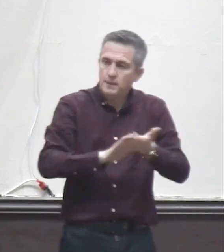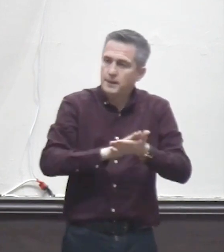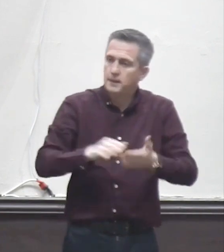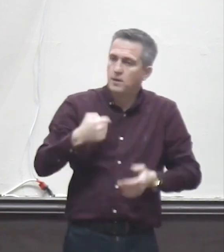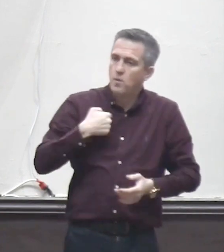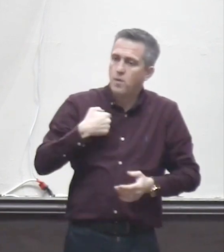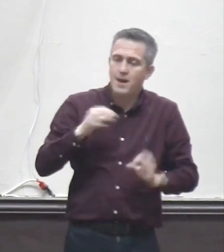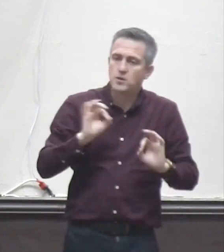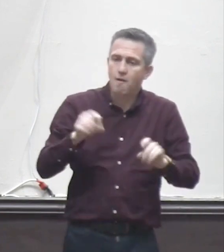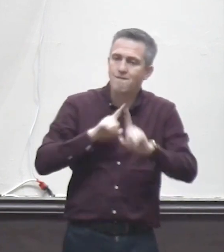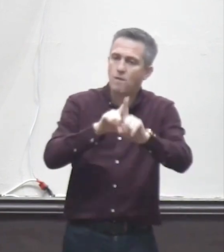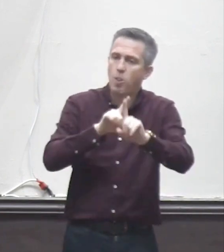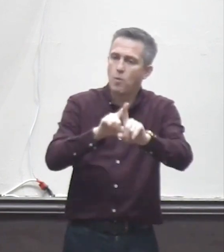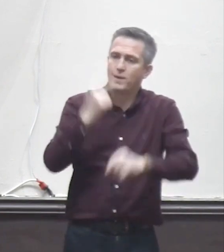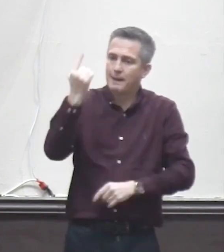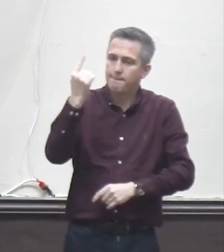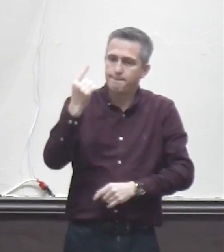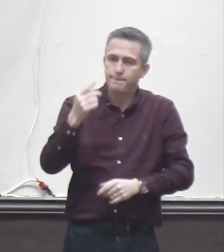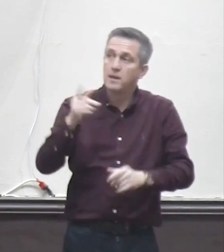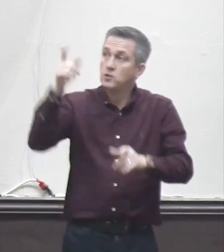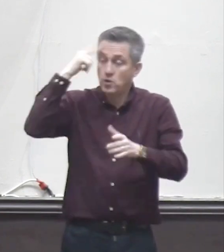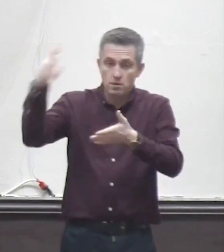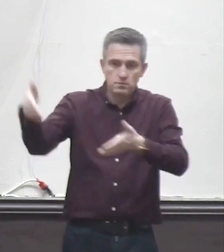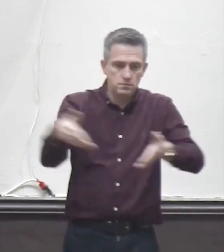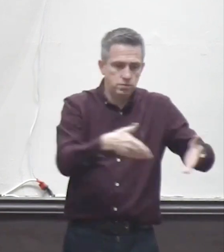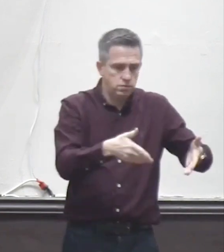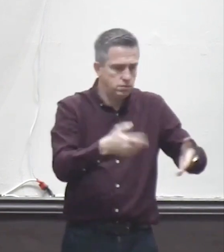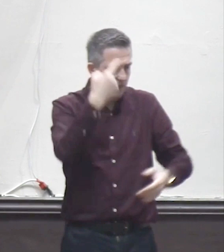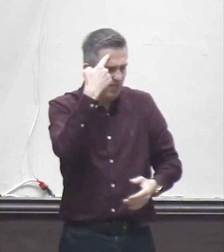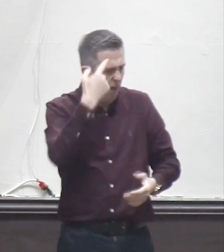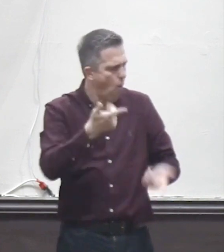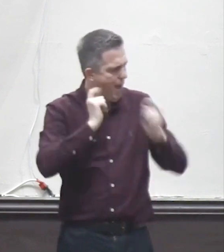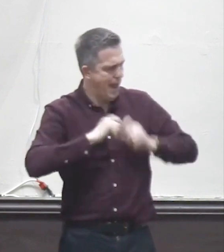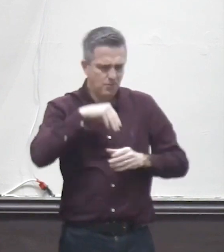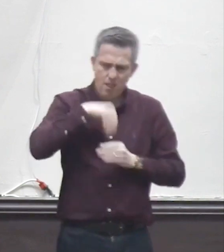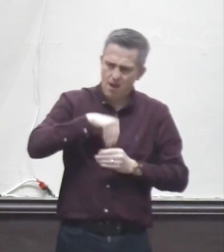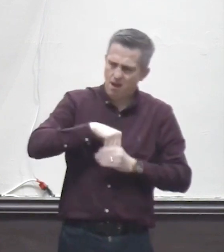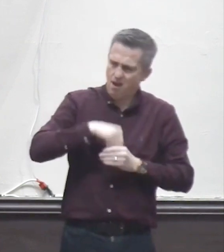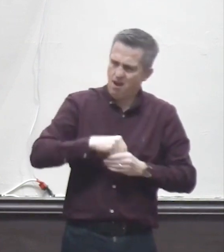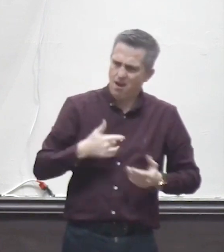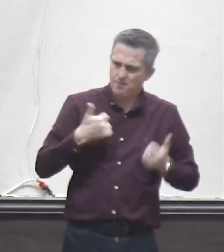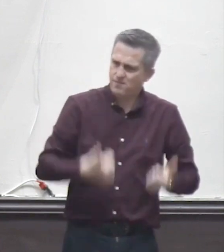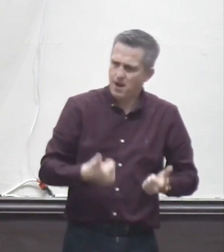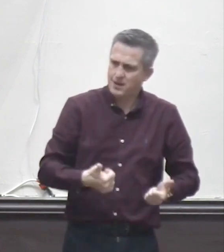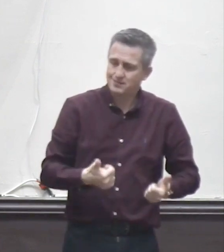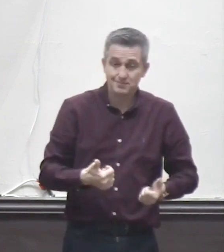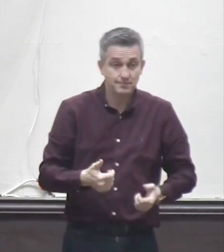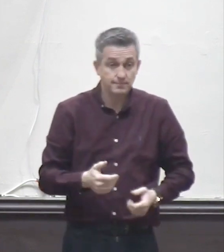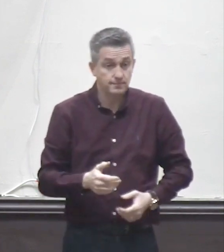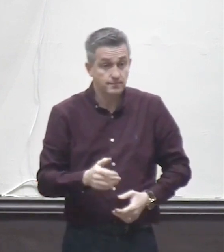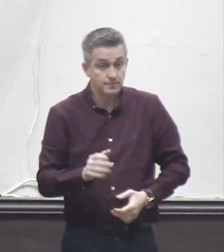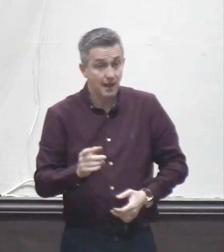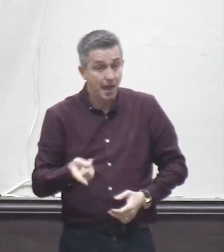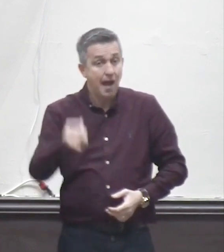it, and he's placed it into the amulet that if I wear this, I will be better. Even although he says that